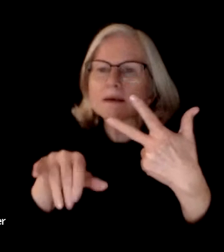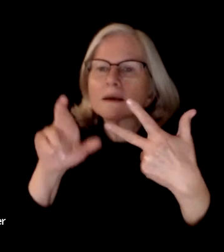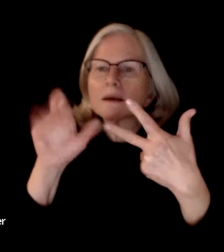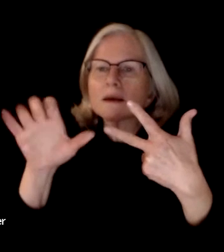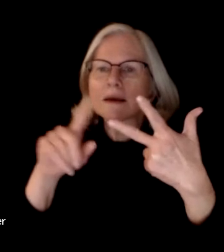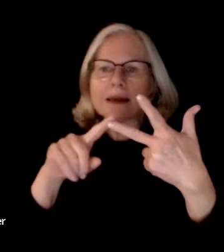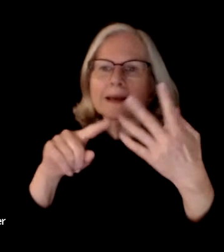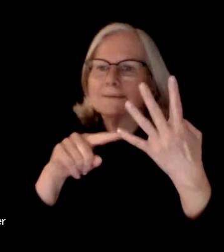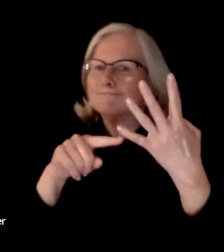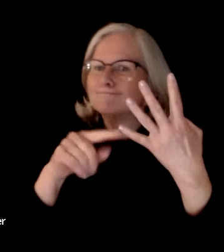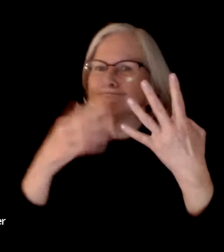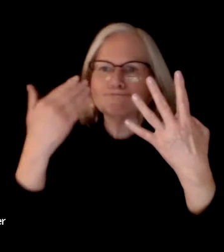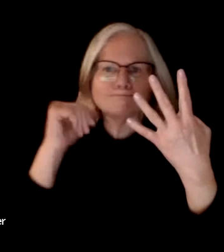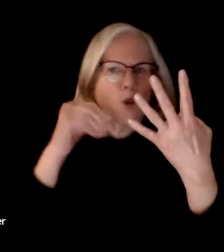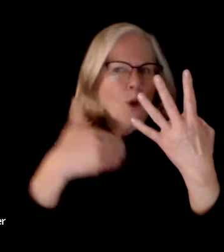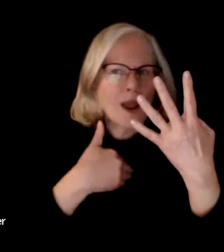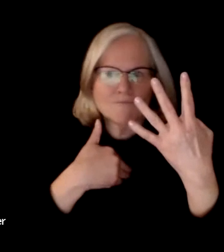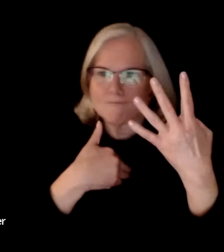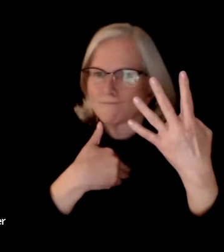county.